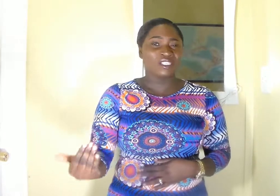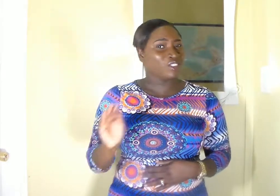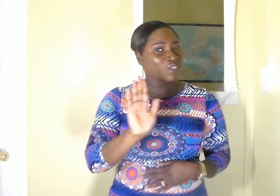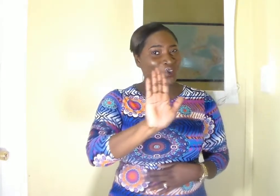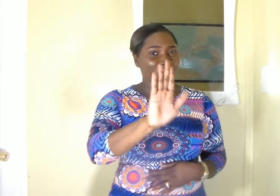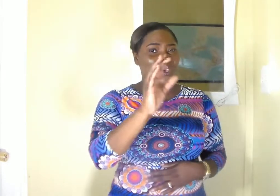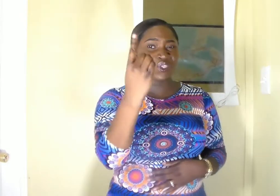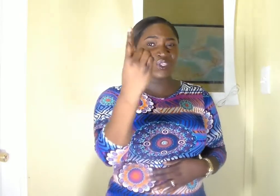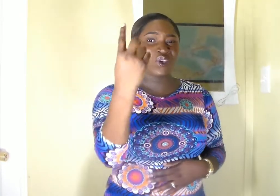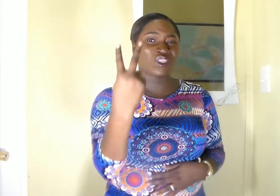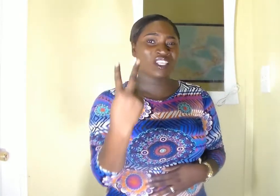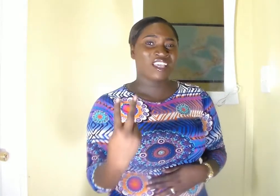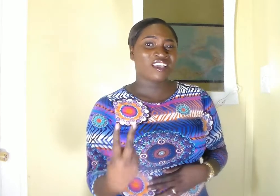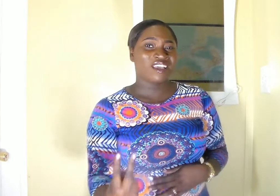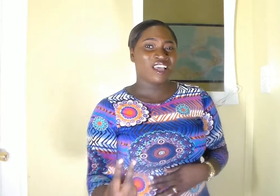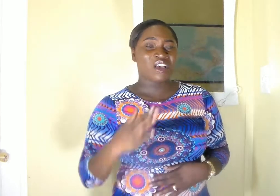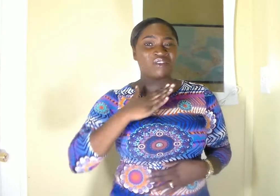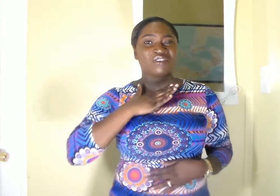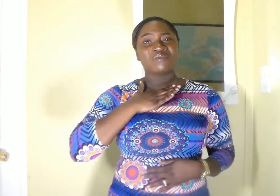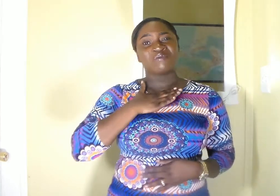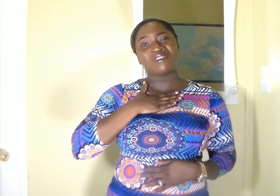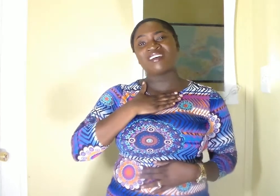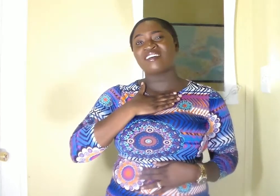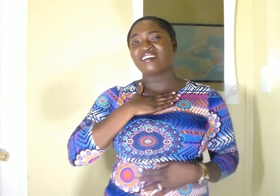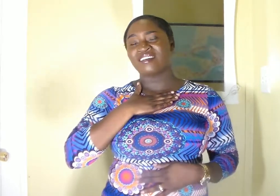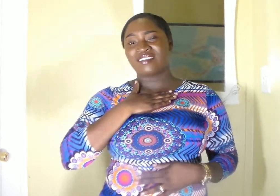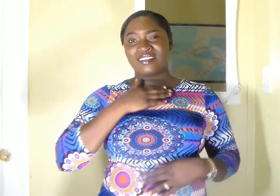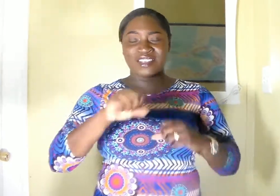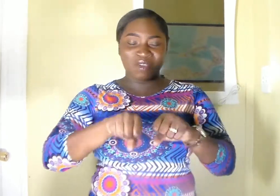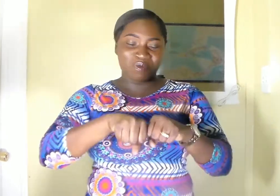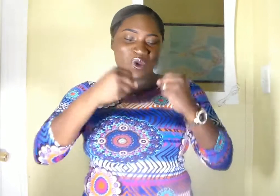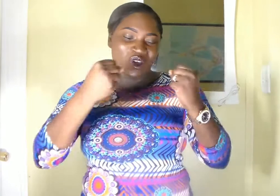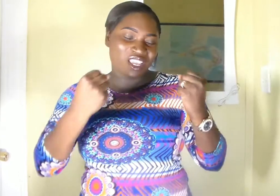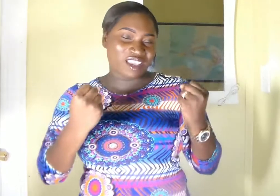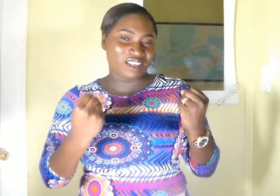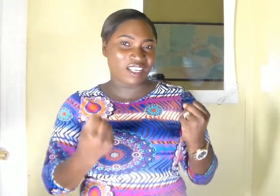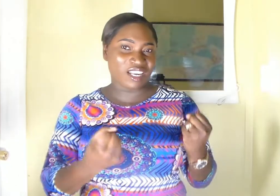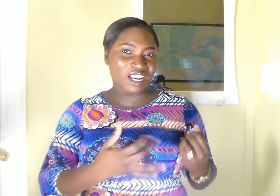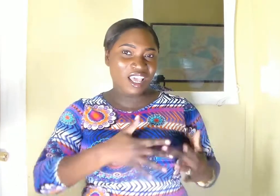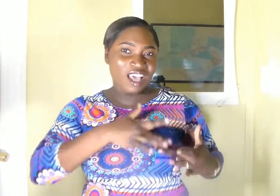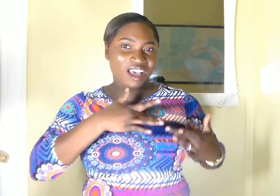You're the other half of my broken heart.